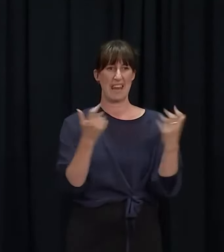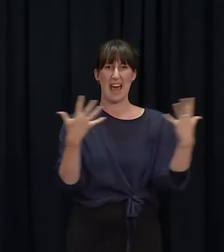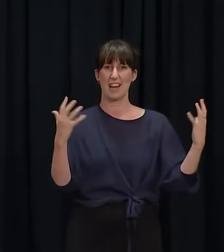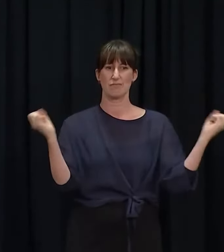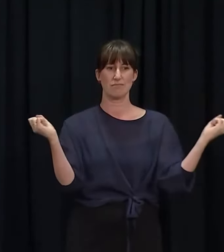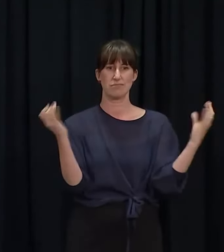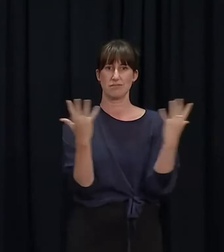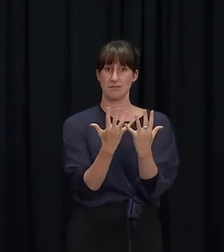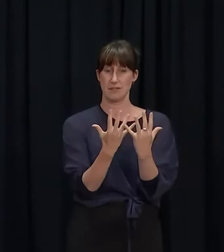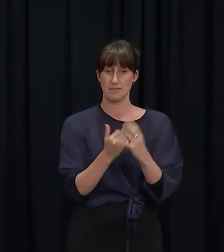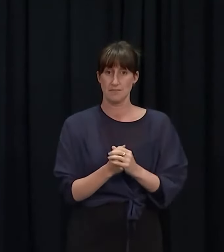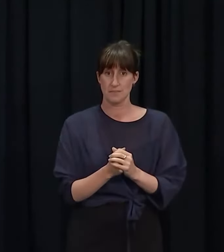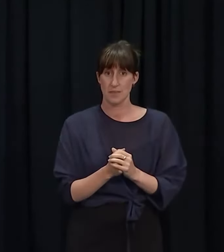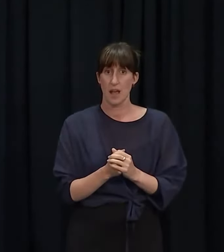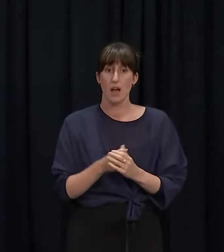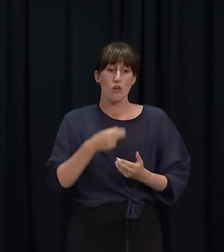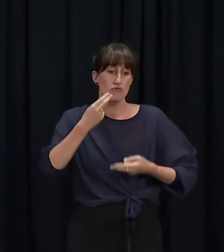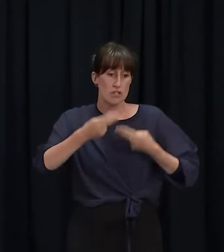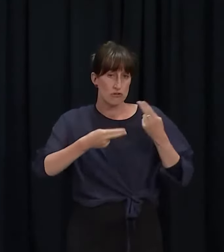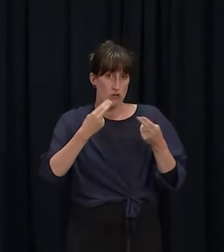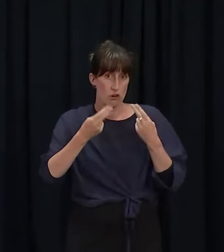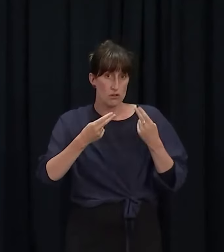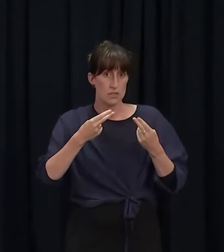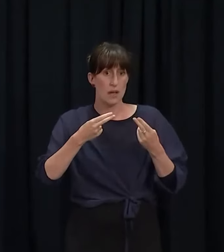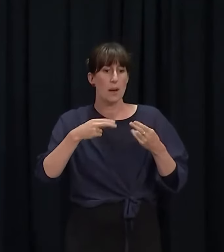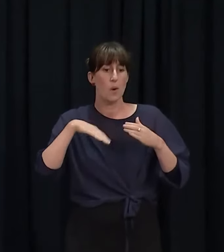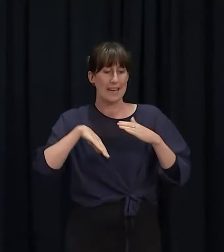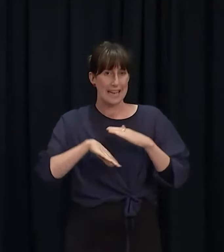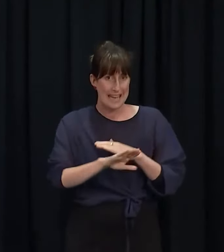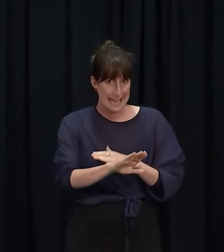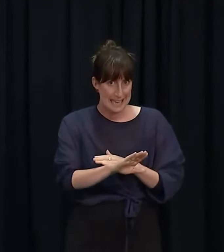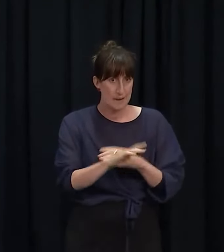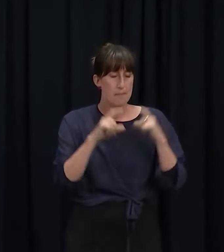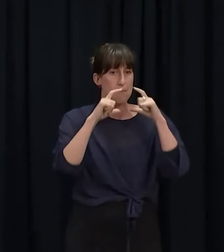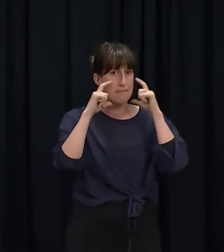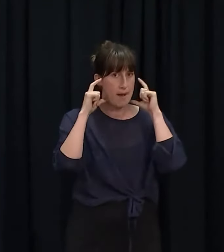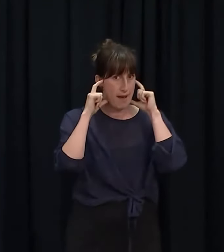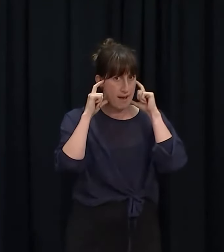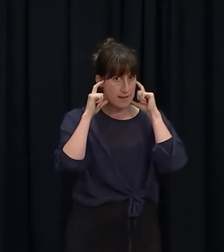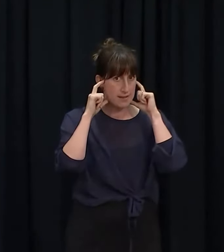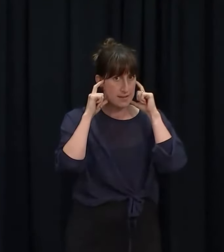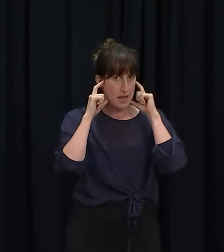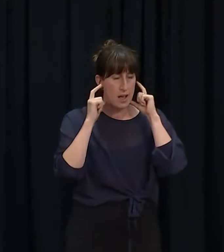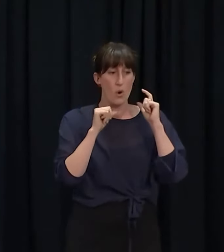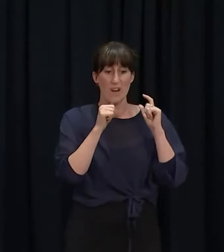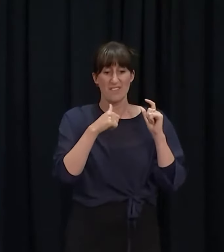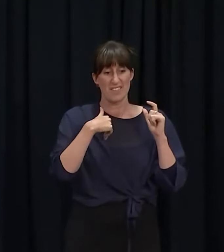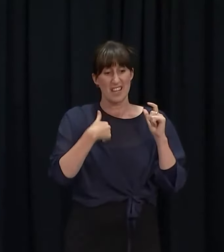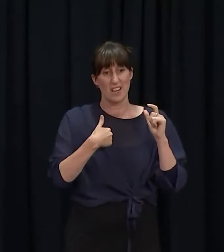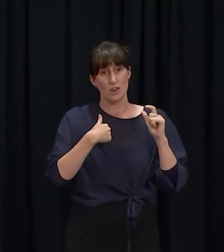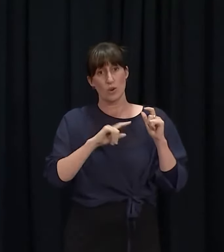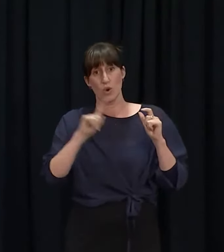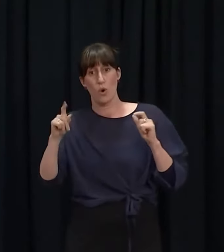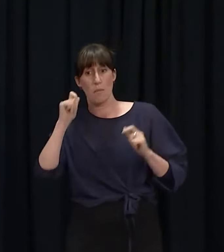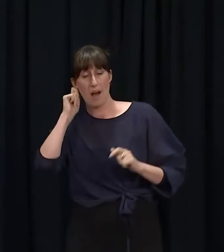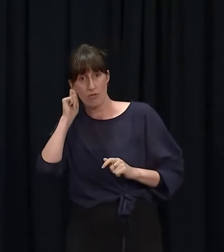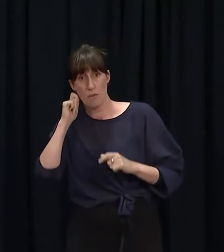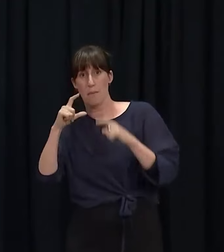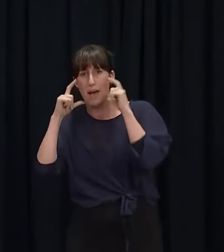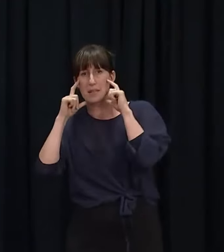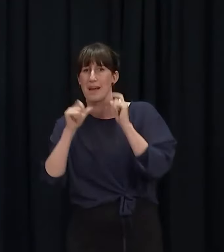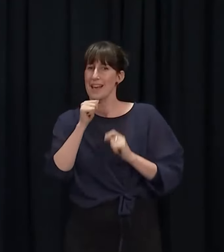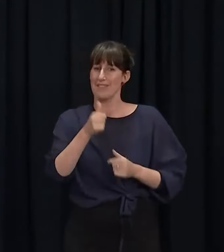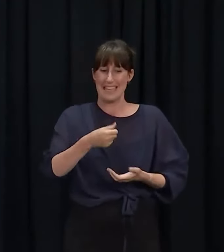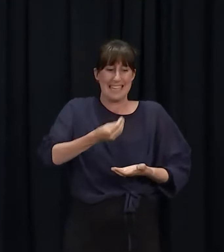are, for instance, asking people at restaurants when they enter or when they get up to use the bathroom to use masks.